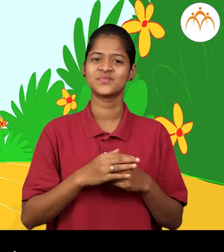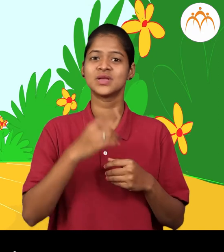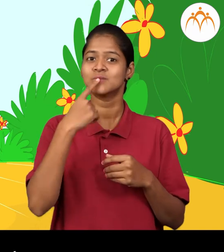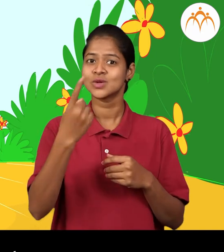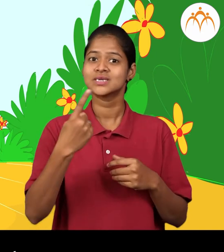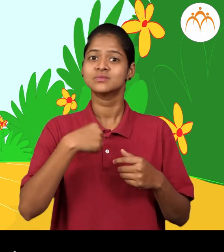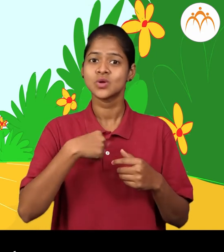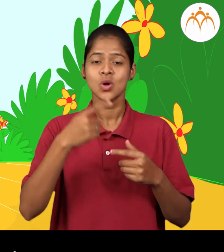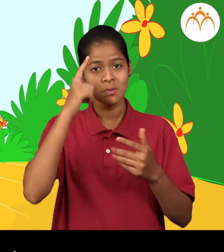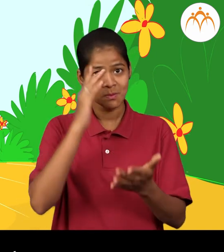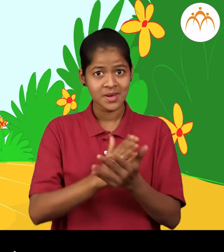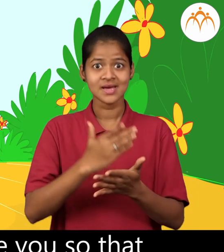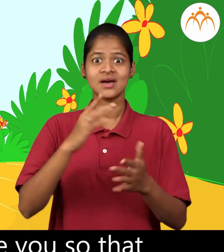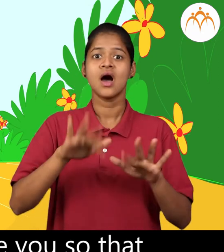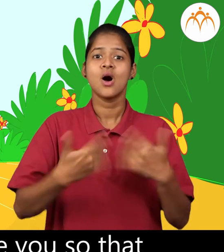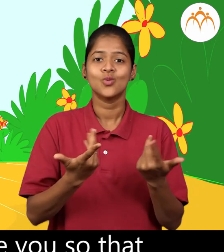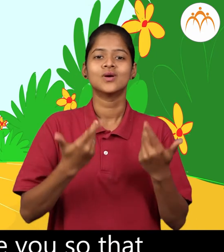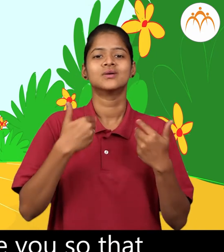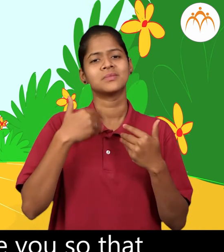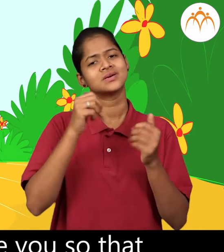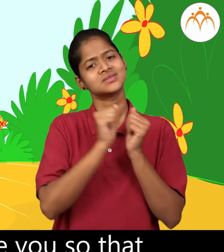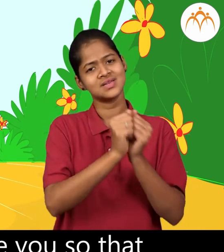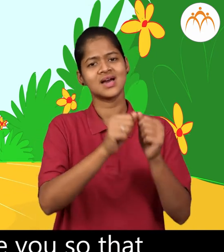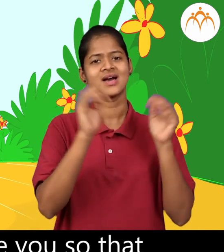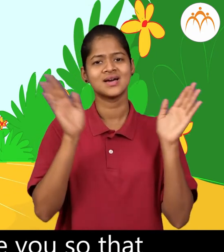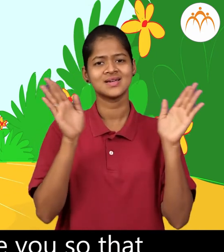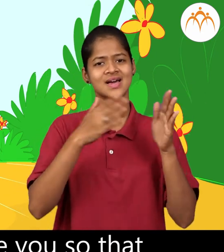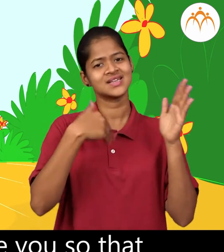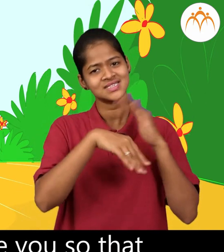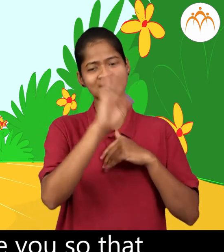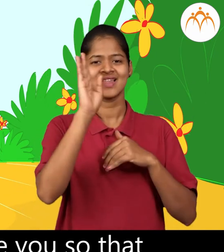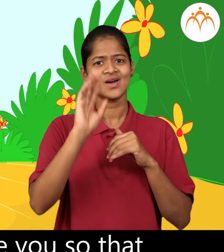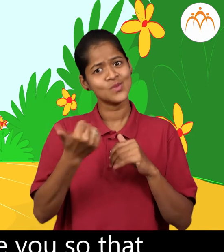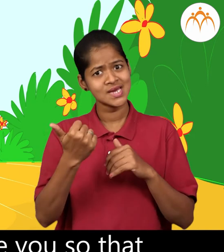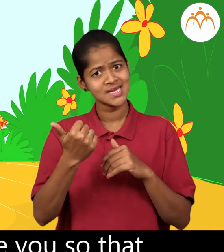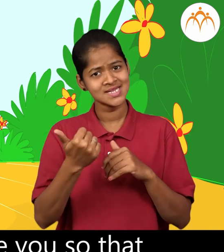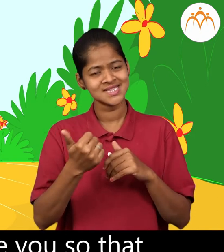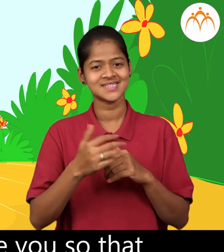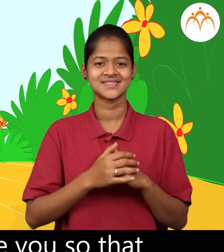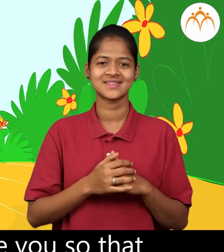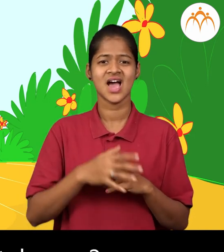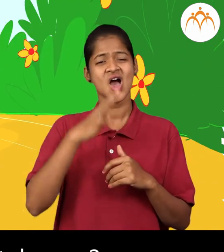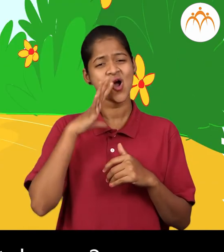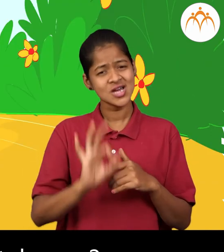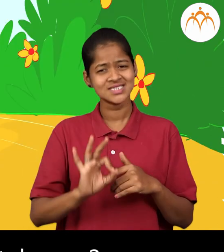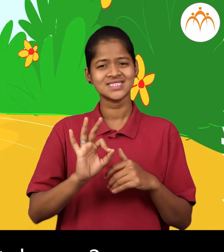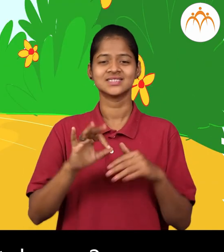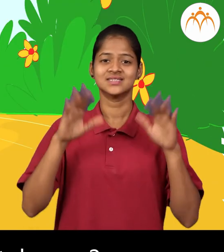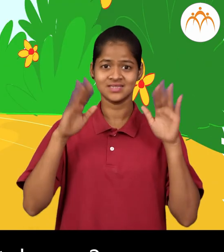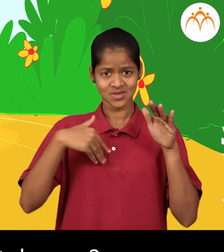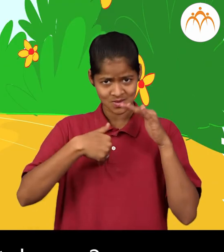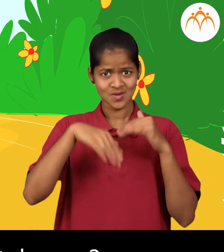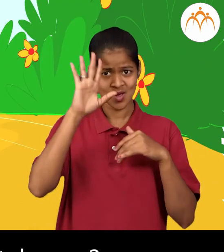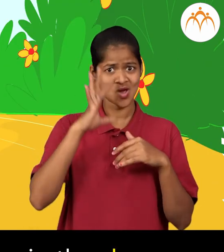It is true. Where should I take you so that you believe me? Will you